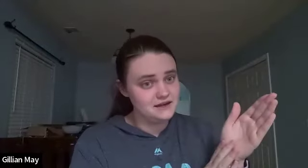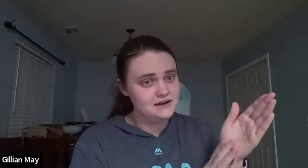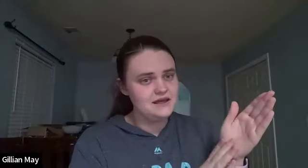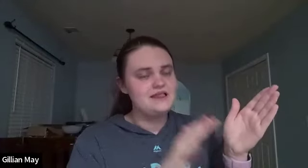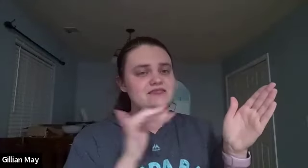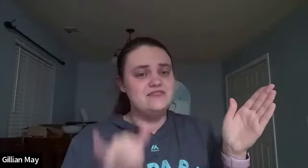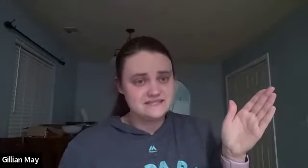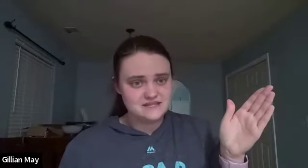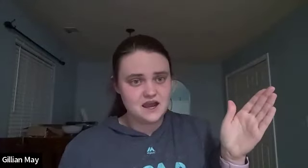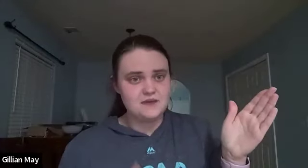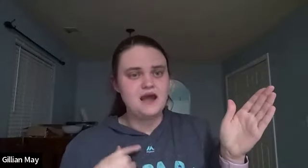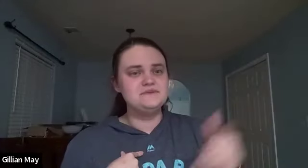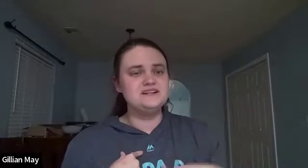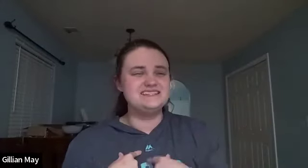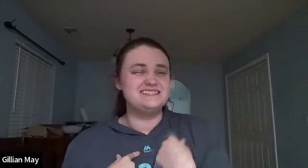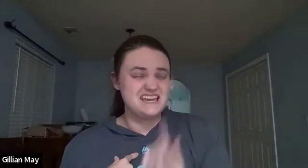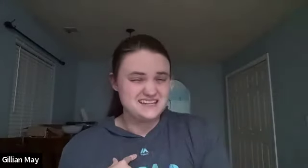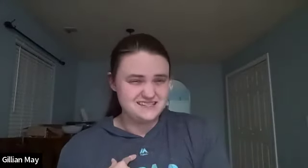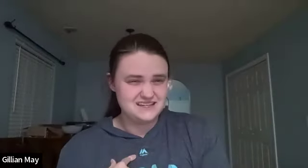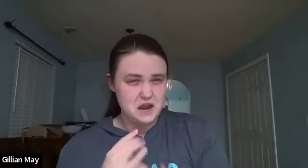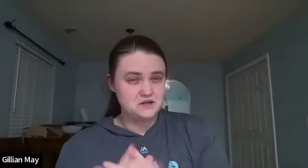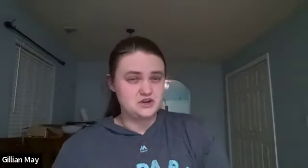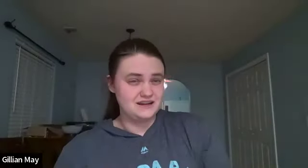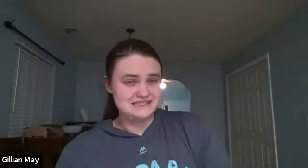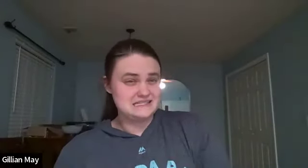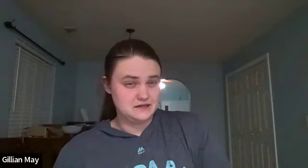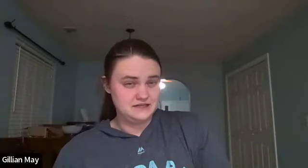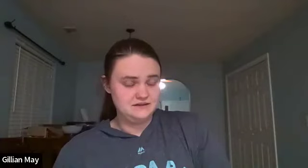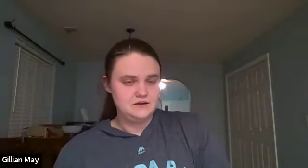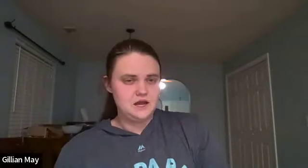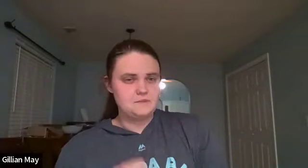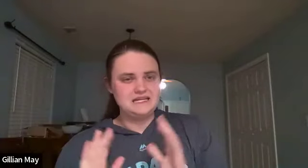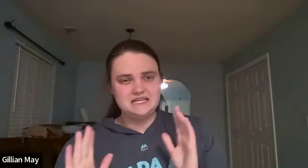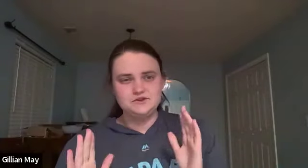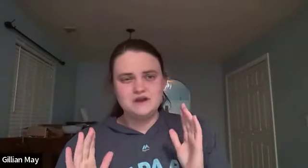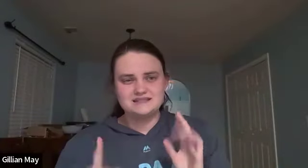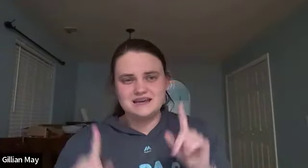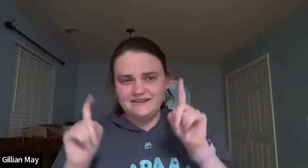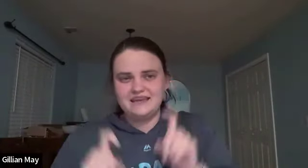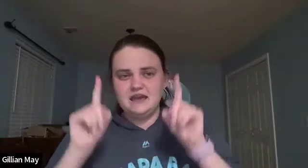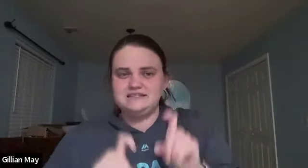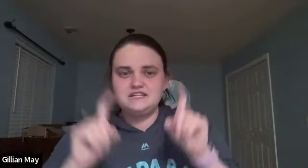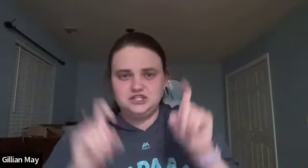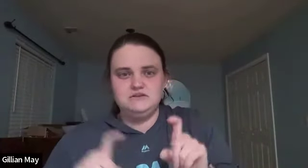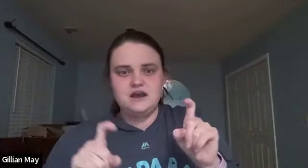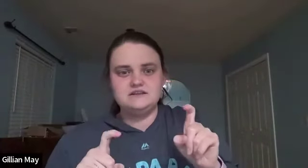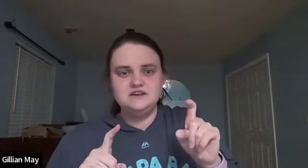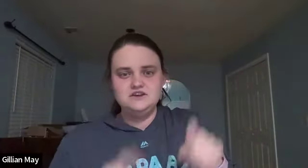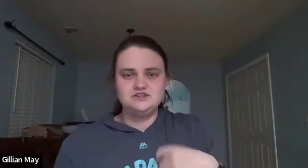again. This time, I'm going to say it. I'm going to try not to sign it. I'm going to give you guys kind of like test you guys. So you